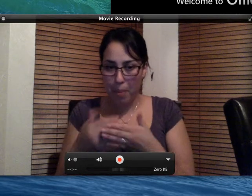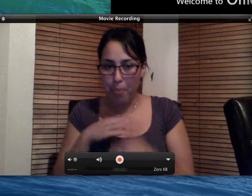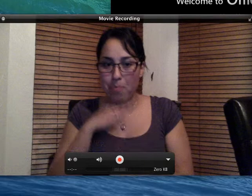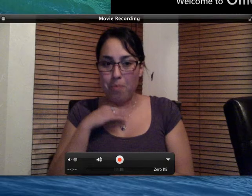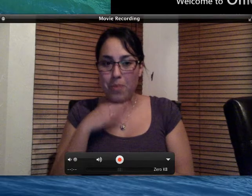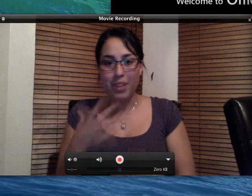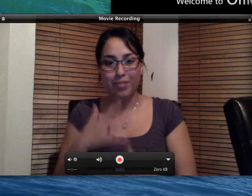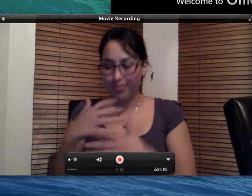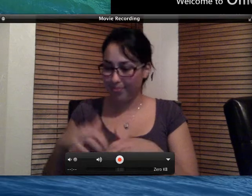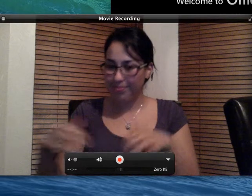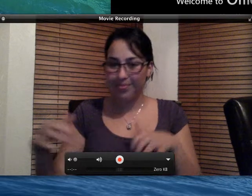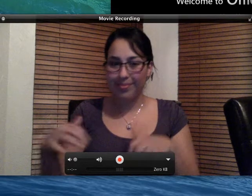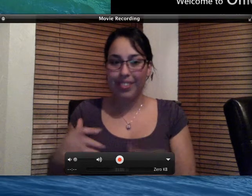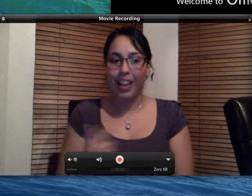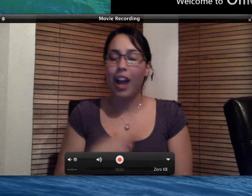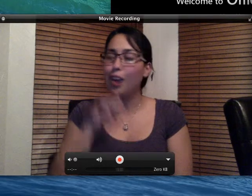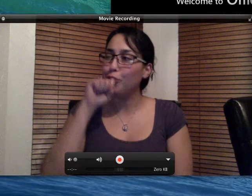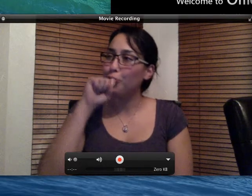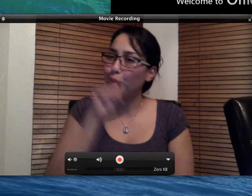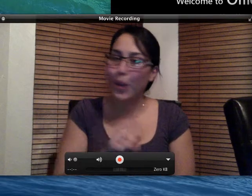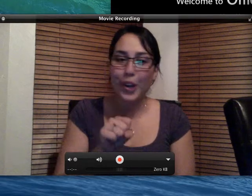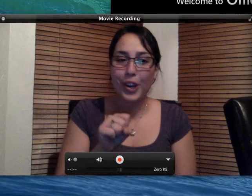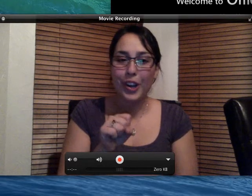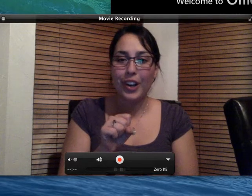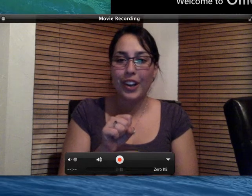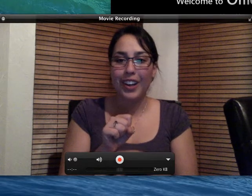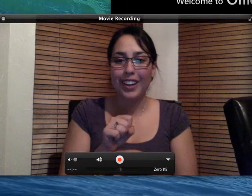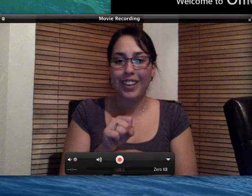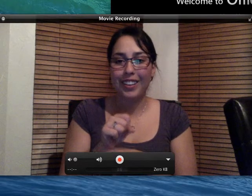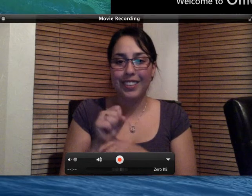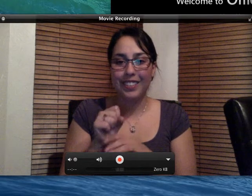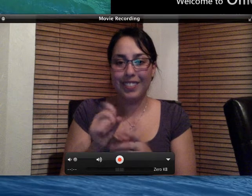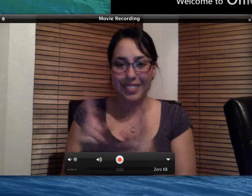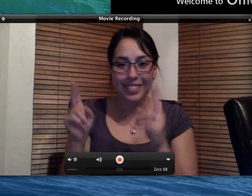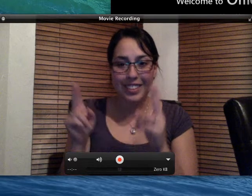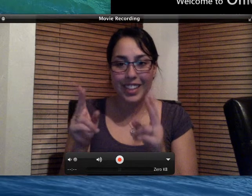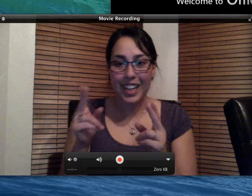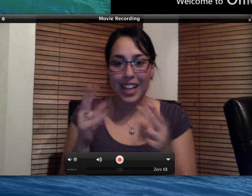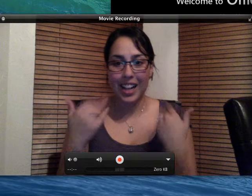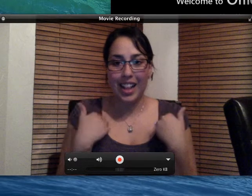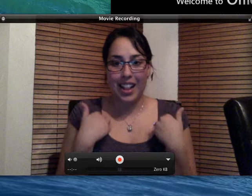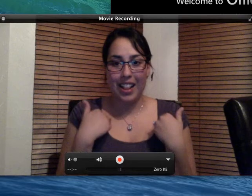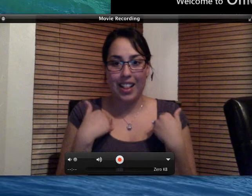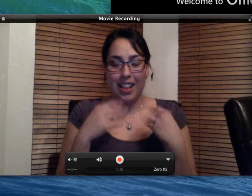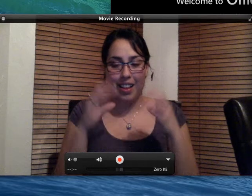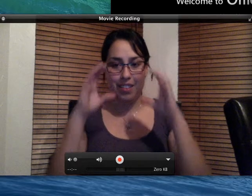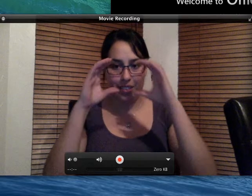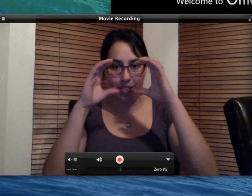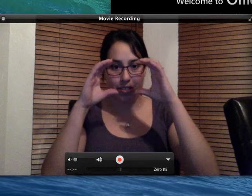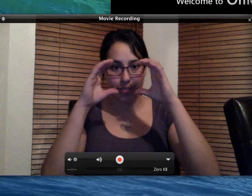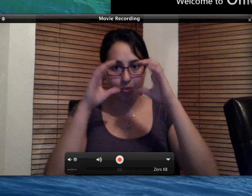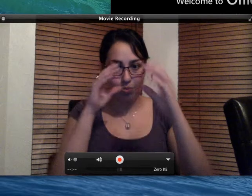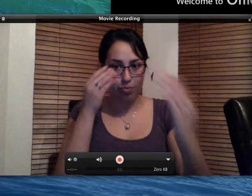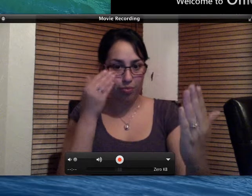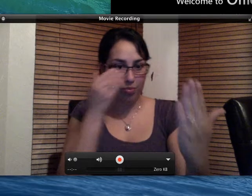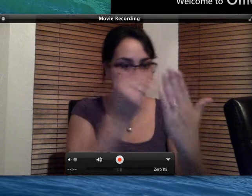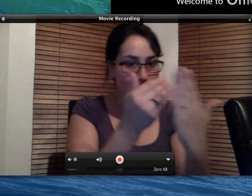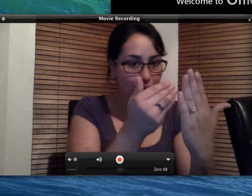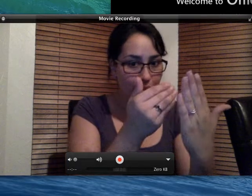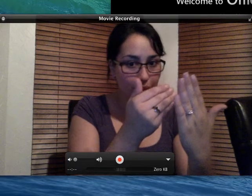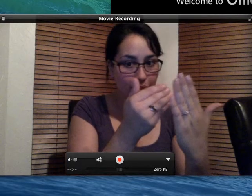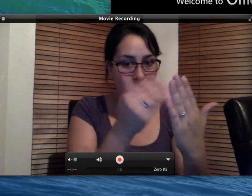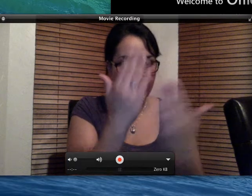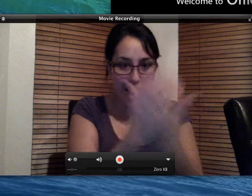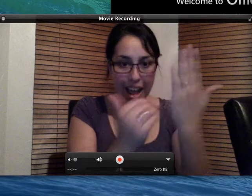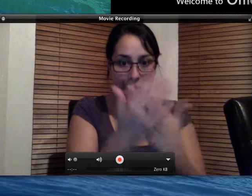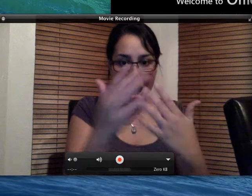I love this video. There's a point in this video towards the beginning where they zoom in for a close-up of his hand with his wedding ring, like as if to say, it's